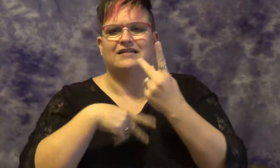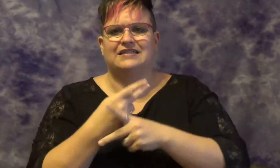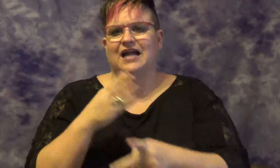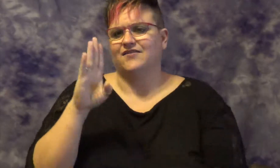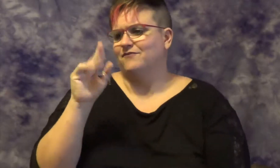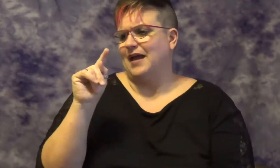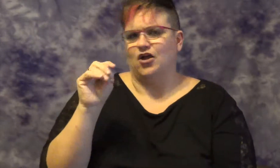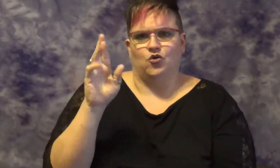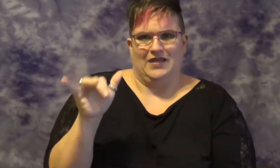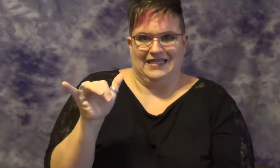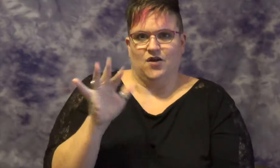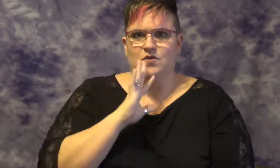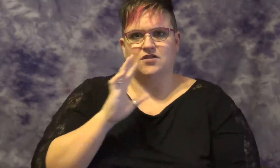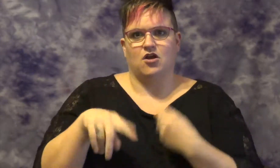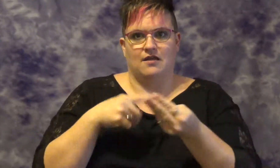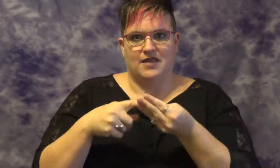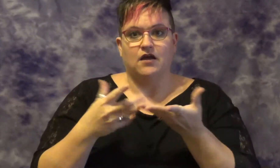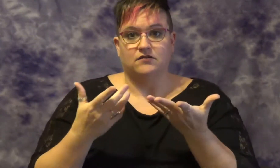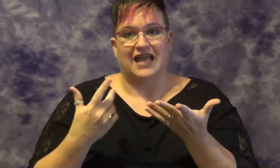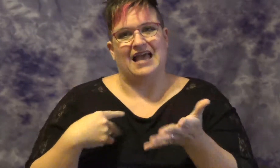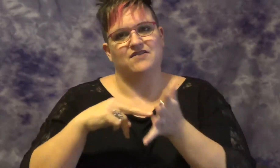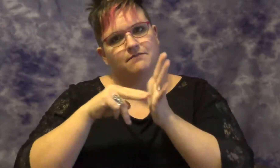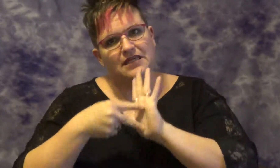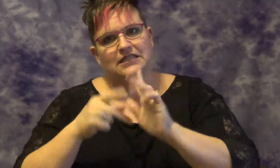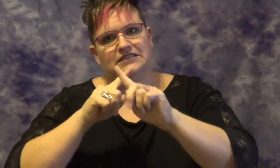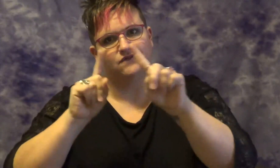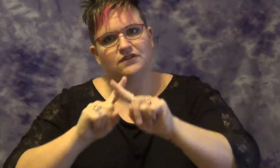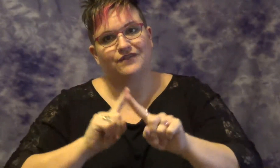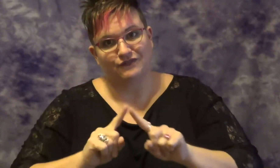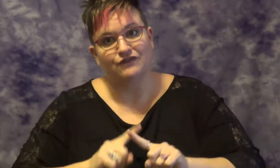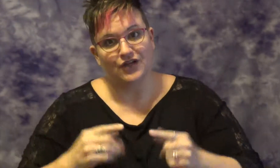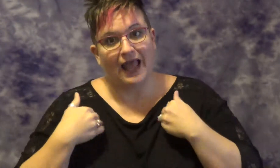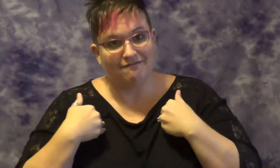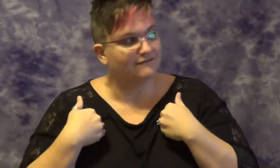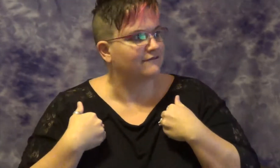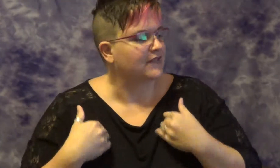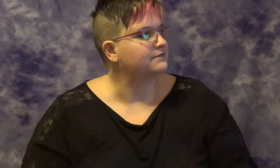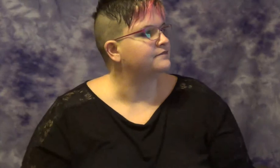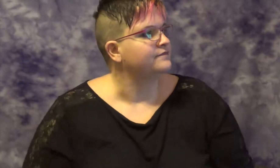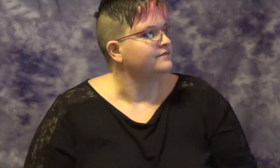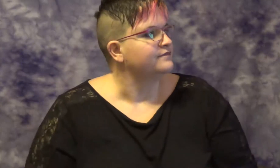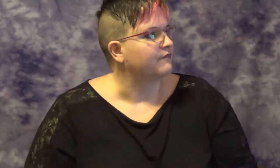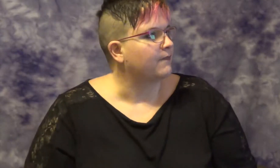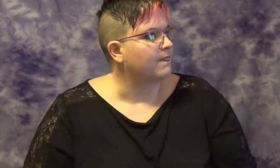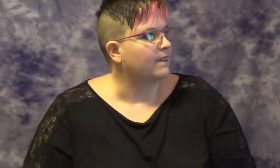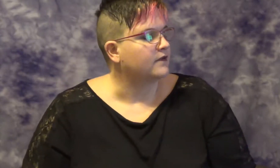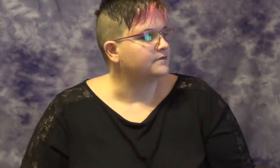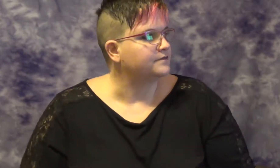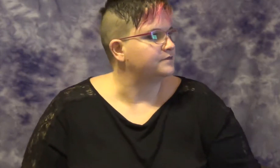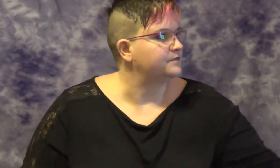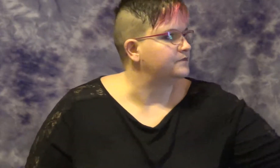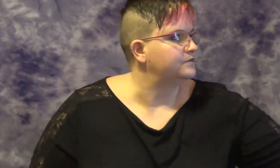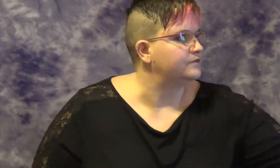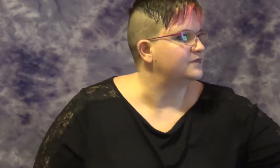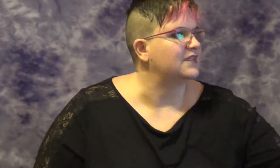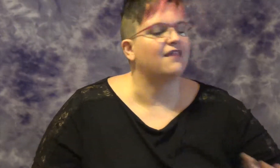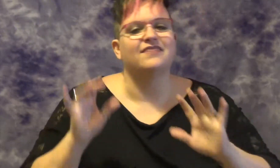or for in a beating. What are you talking about? What kind of battery? The word is exactly the same, but it has a different meaning.